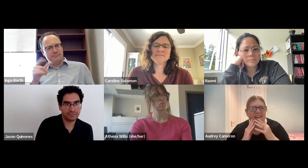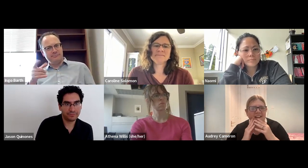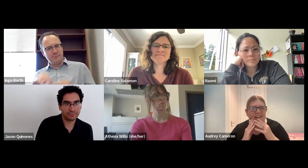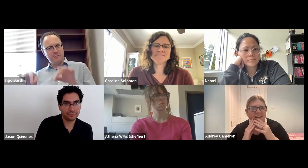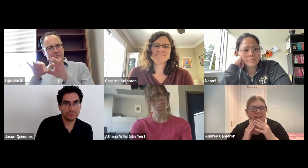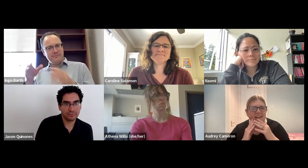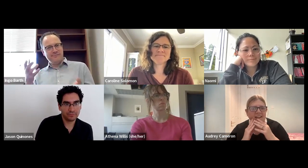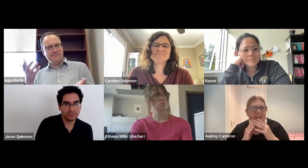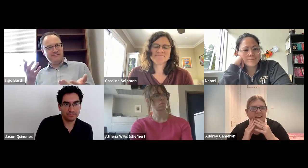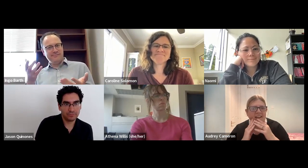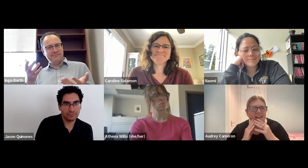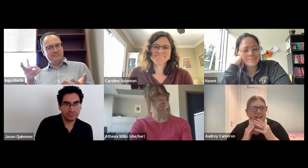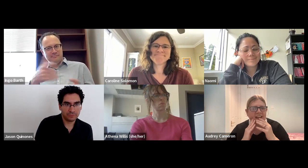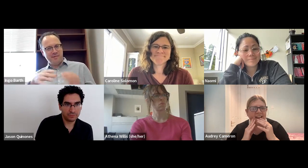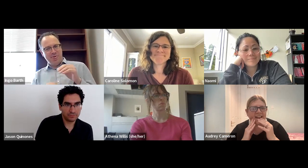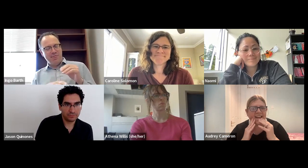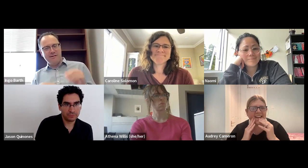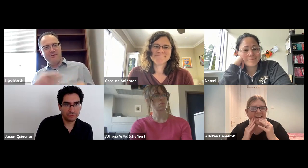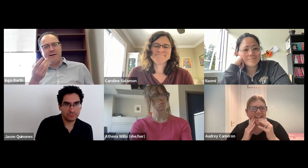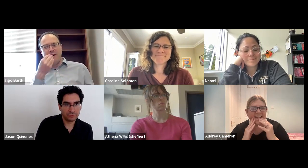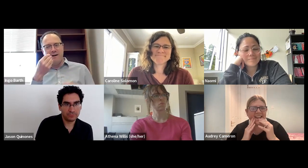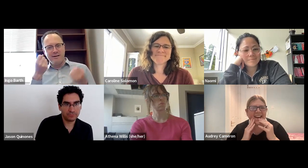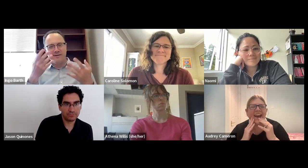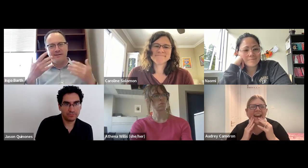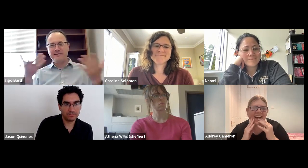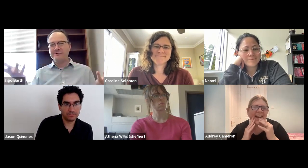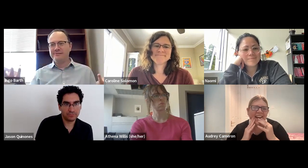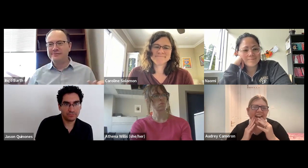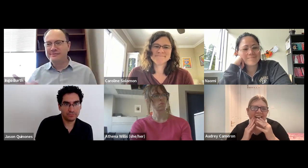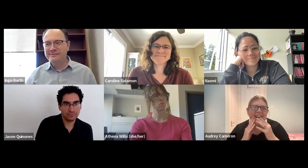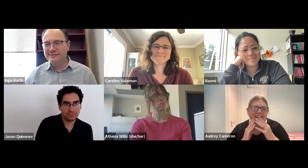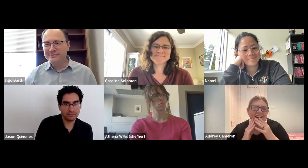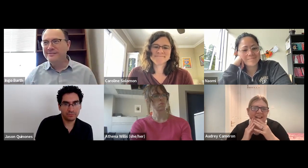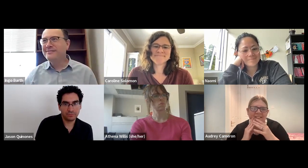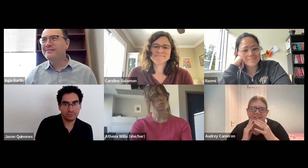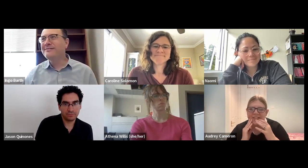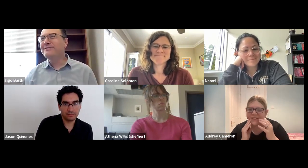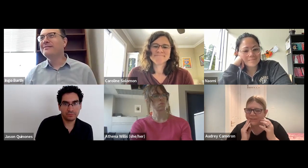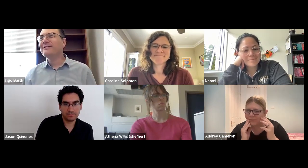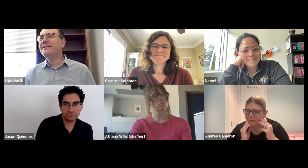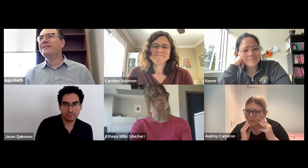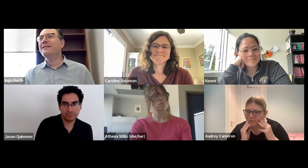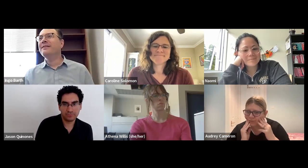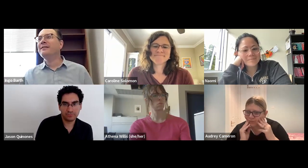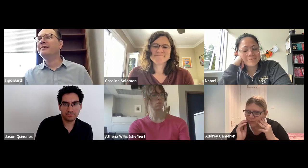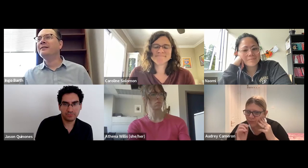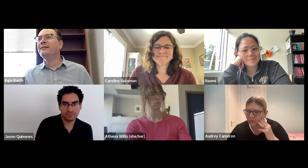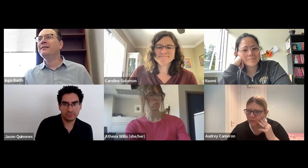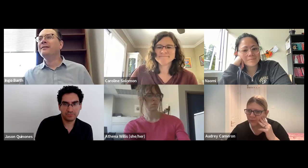Right, and you know, and that is important. It's interesting because we have so many of those signs, but then we don't have a sign for fatty